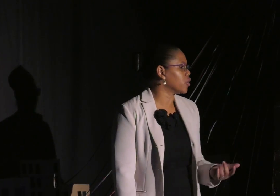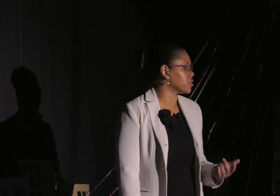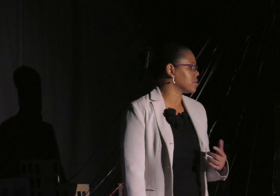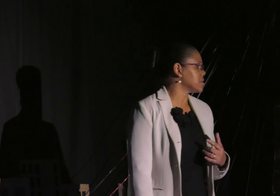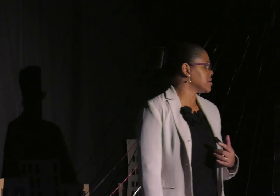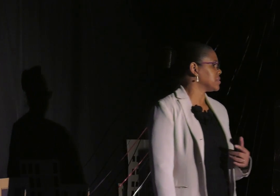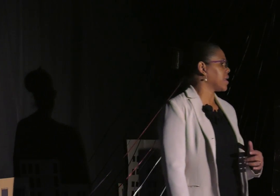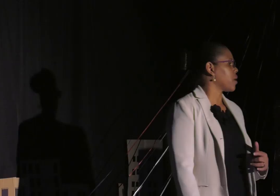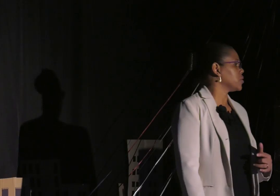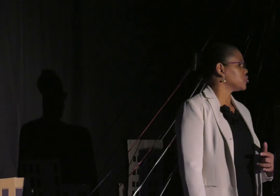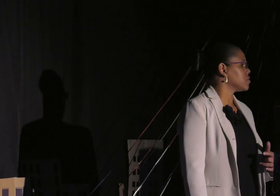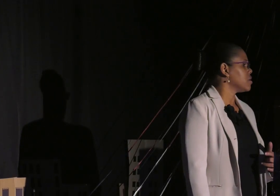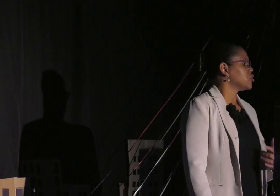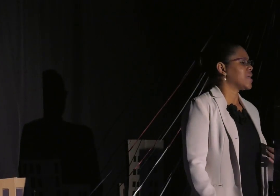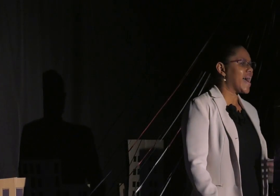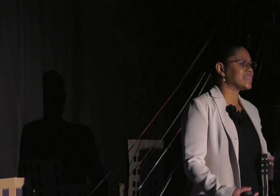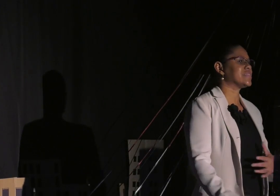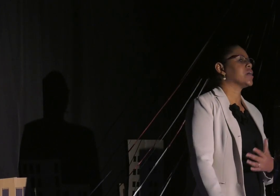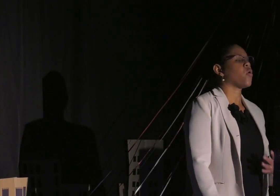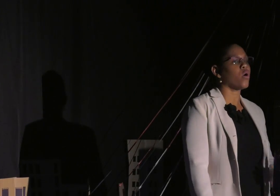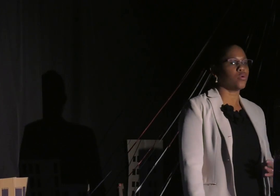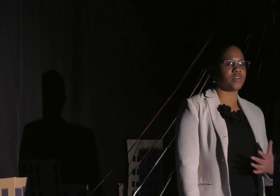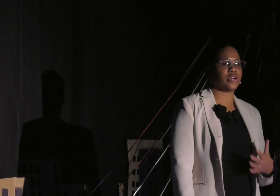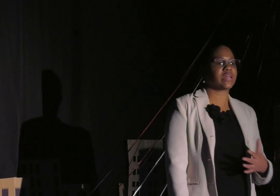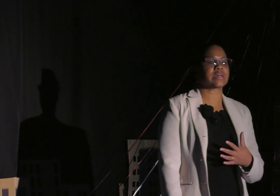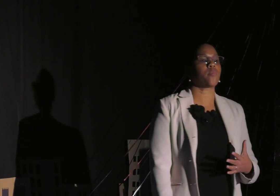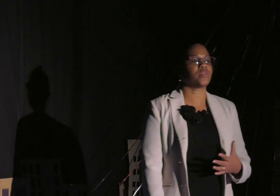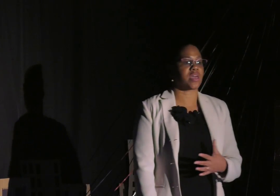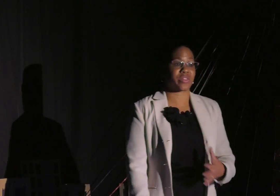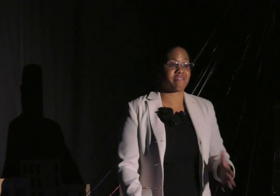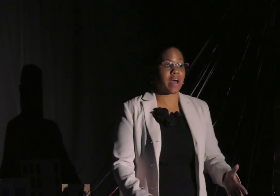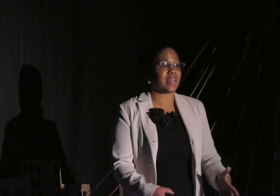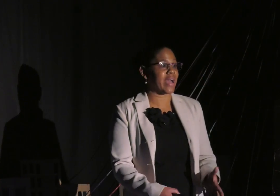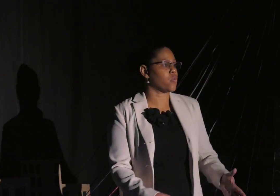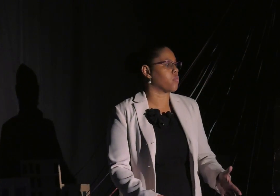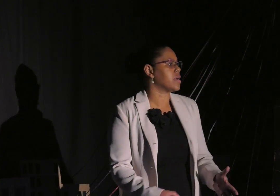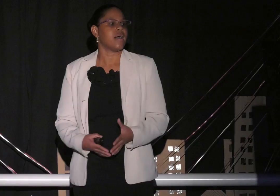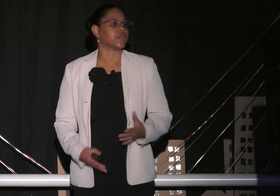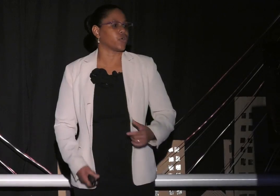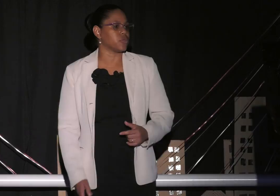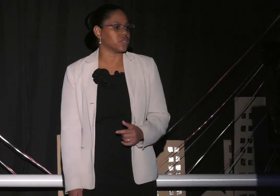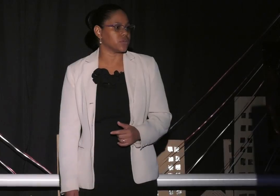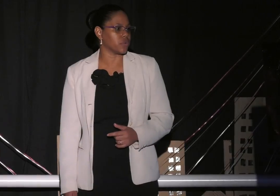learn sign language. She had to start all over learning to communicate with her family at home and her community around